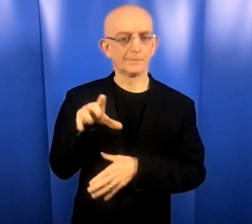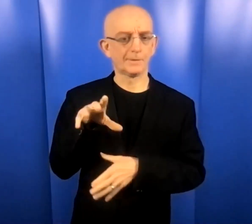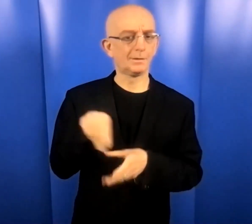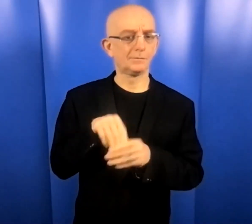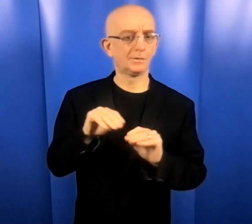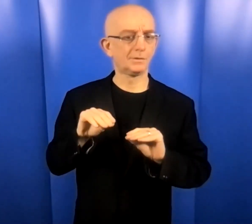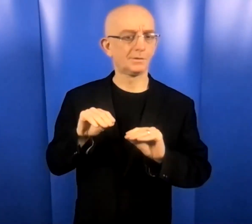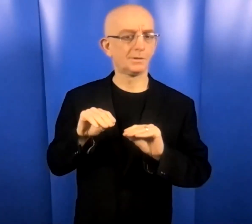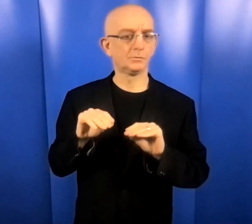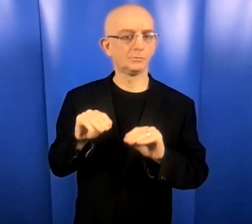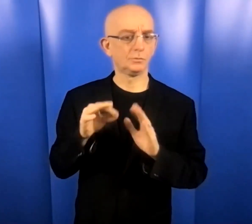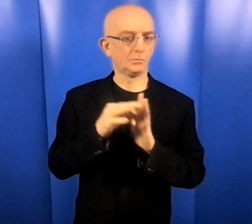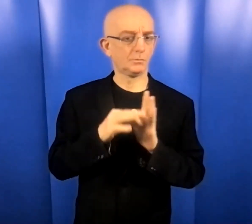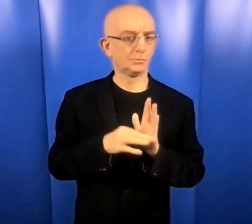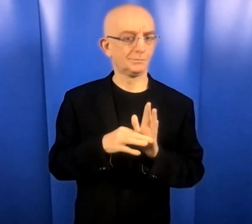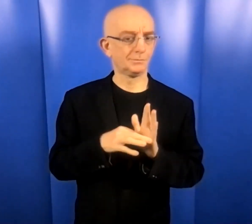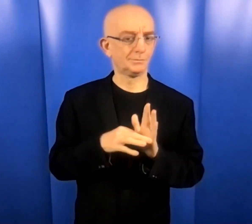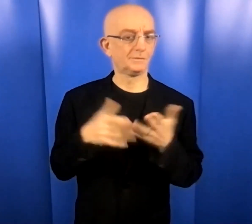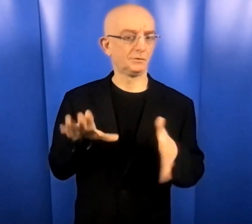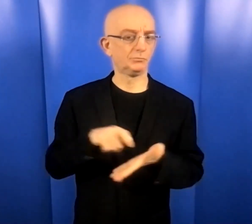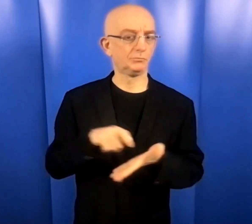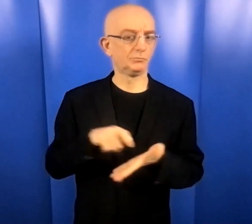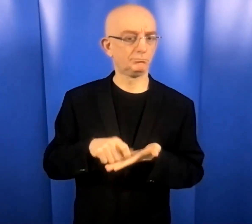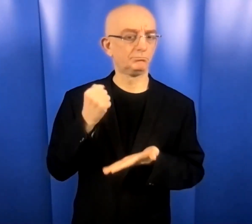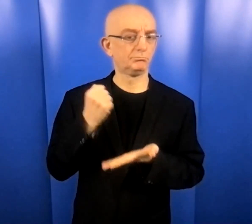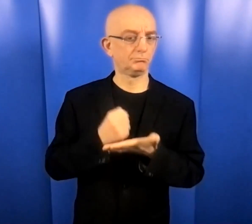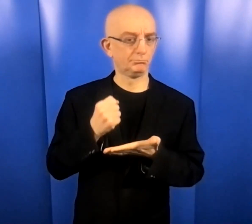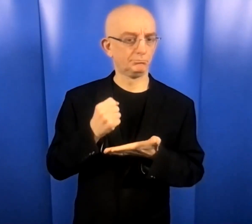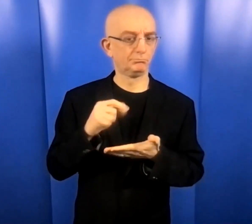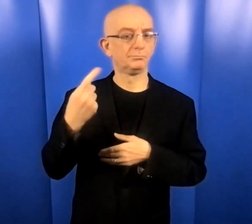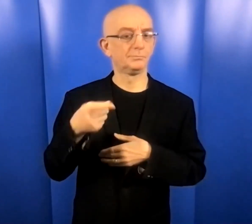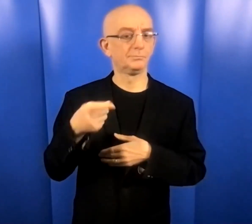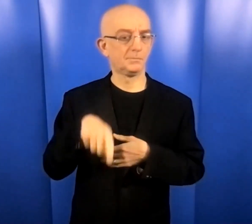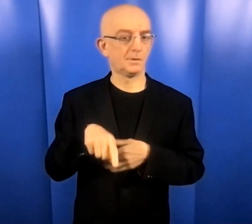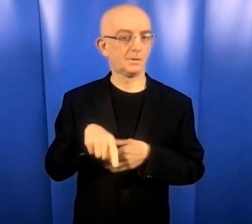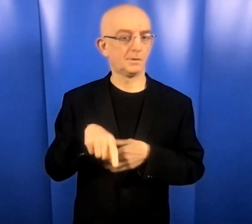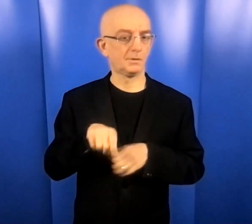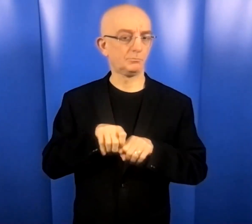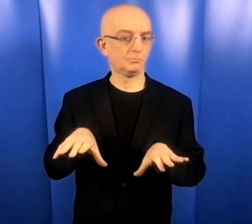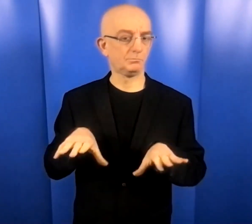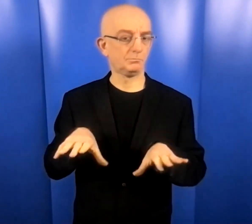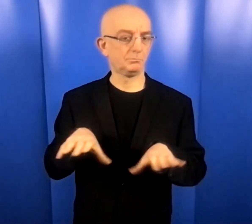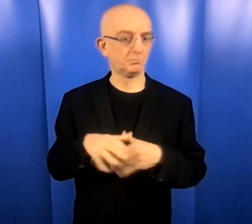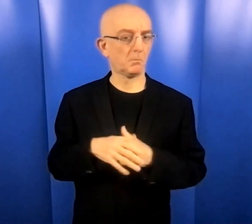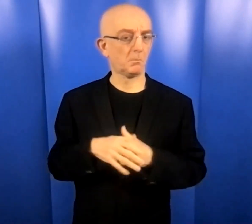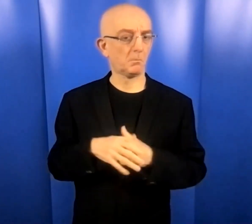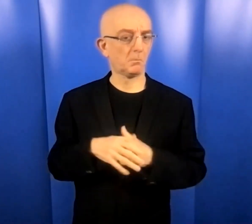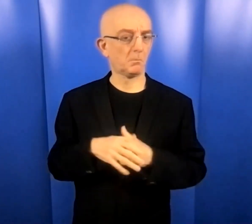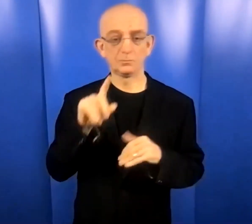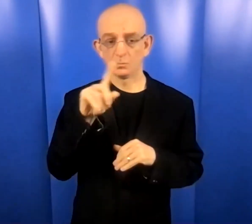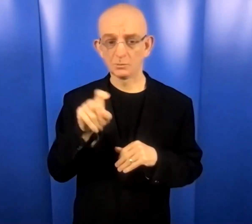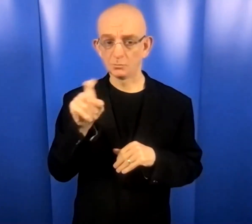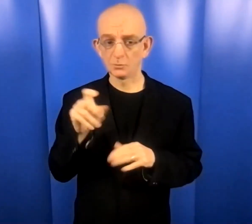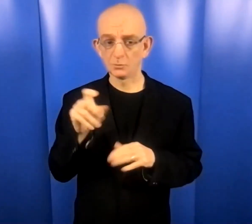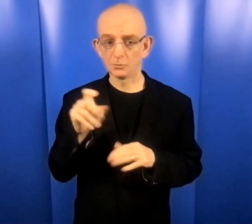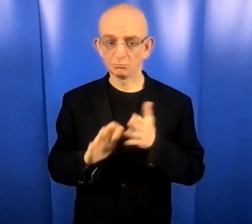the questions, but there's one question actually from which I think would be quite a good one to wrap up on, from Ruby Holmes, who is